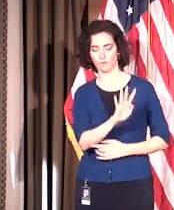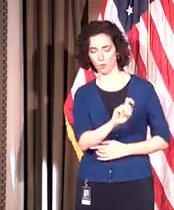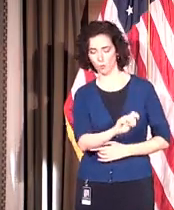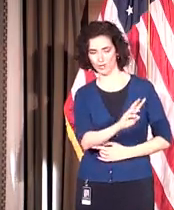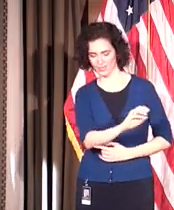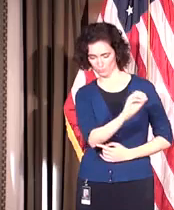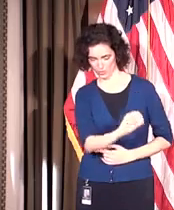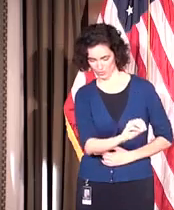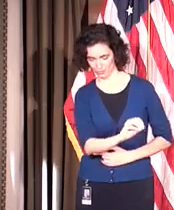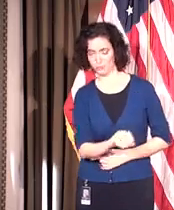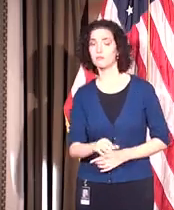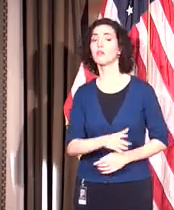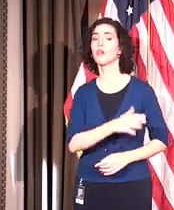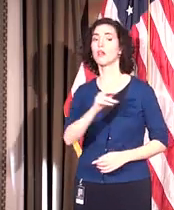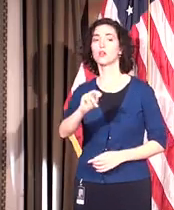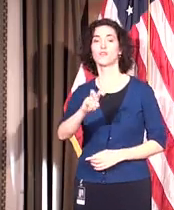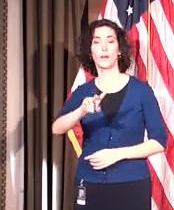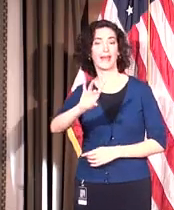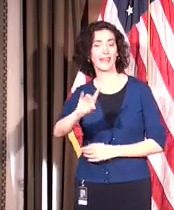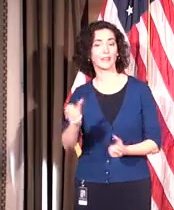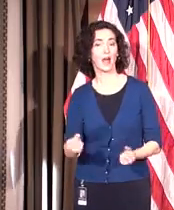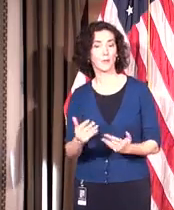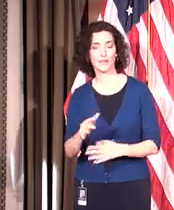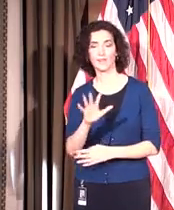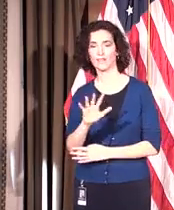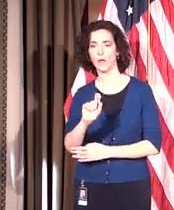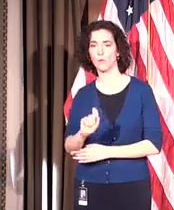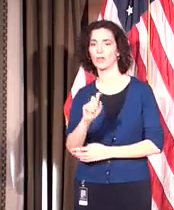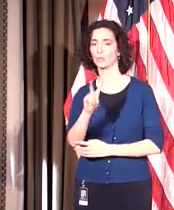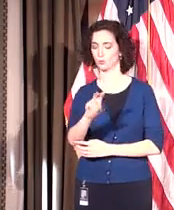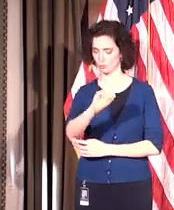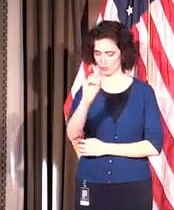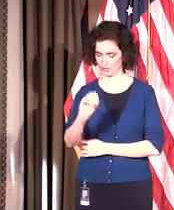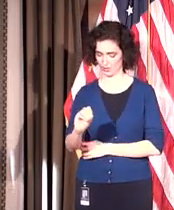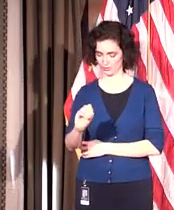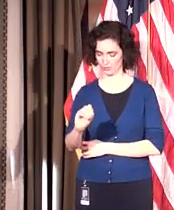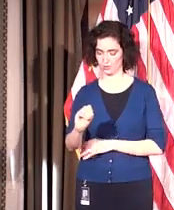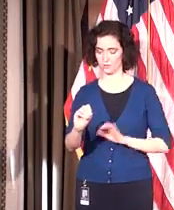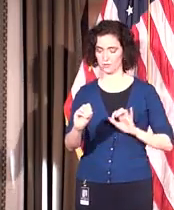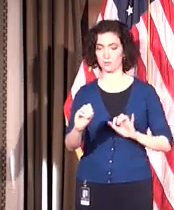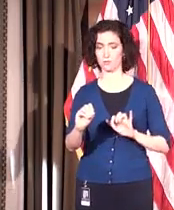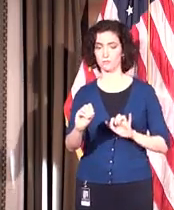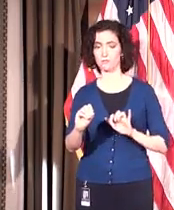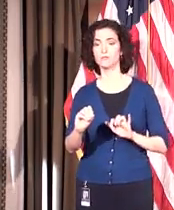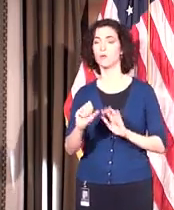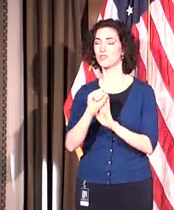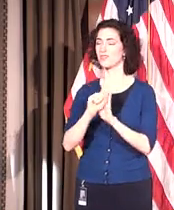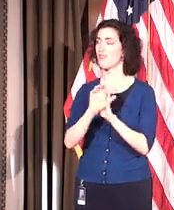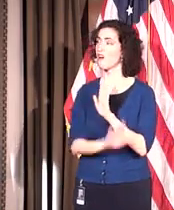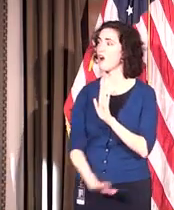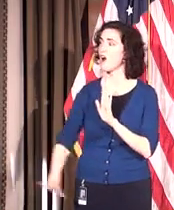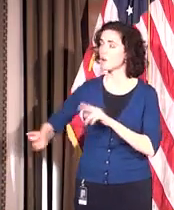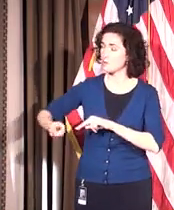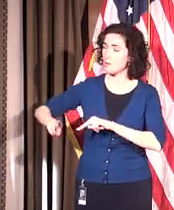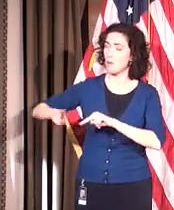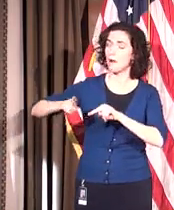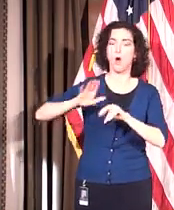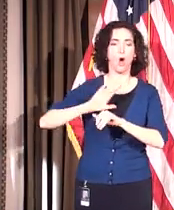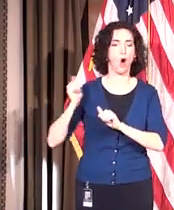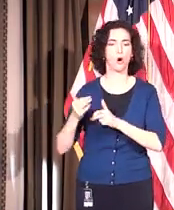5.2%. And again, we know that it's increasing across the state and in just about every